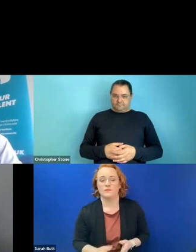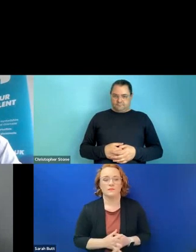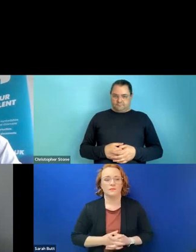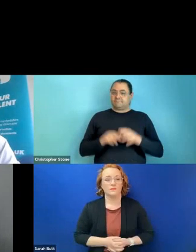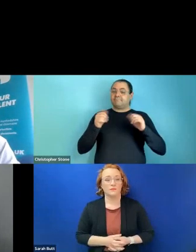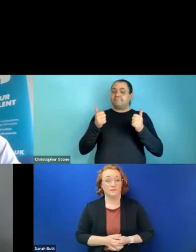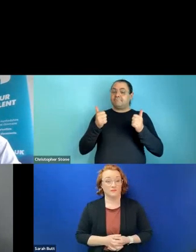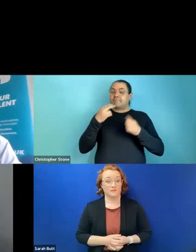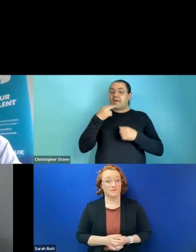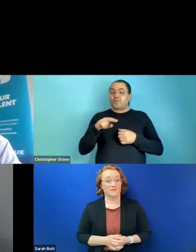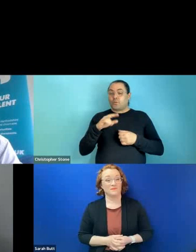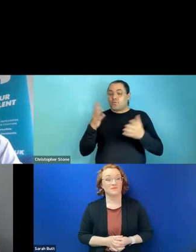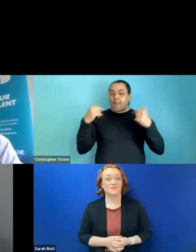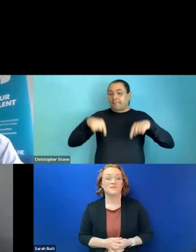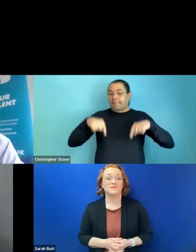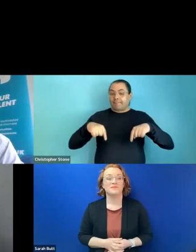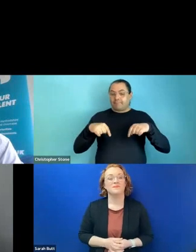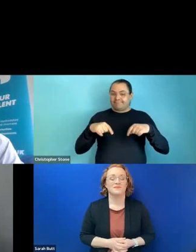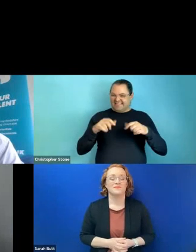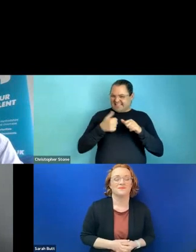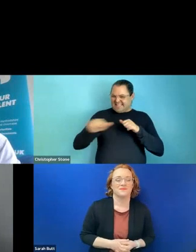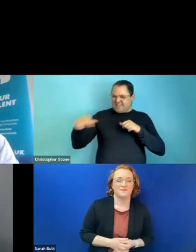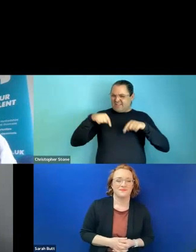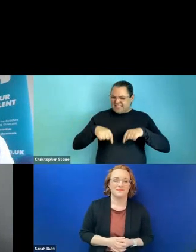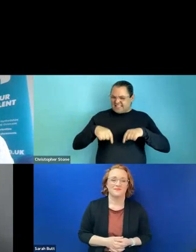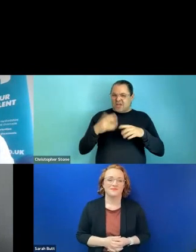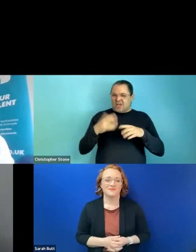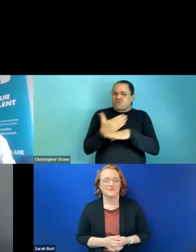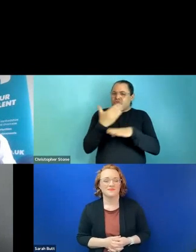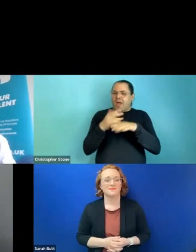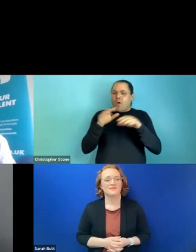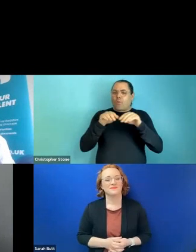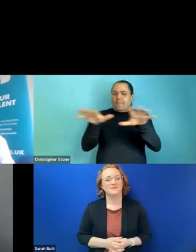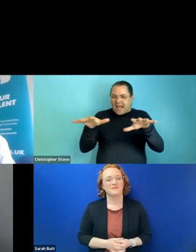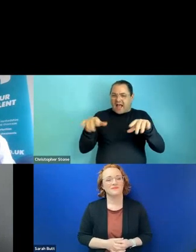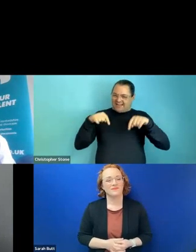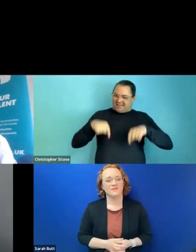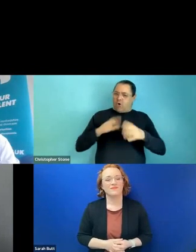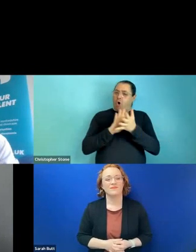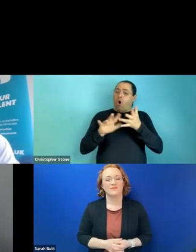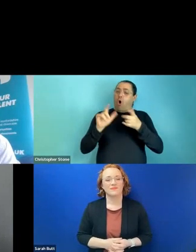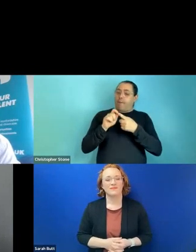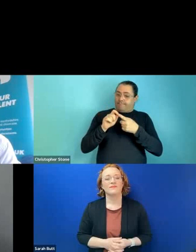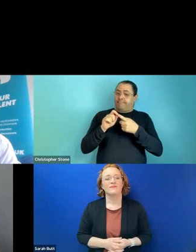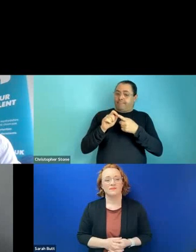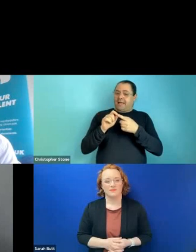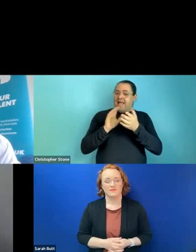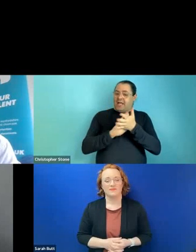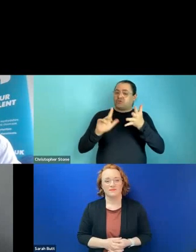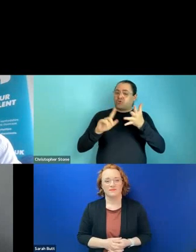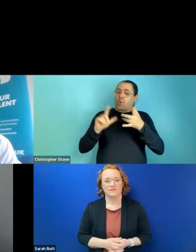Good afternoon and welcome to the latest in our series of careers webinars brought to you by the HOP platform. So HOP stands for